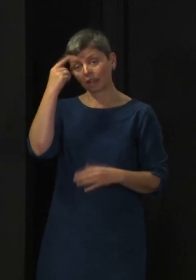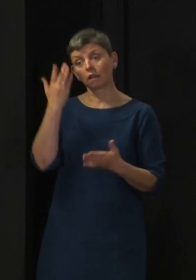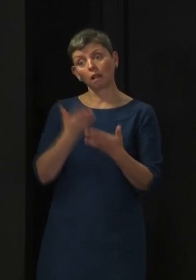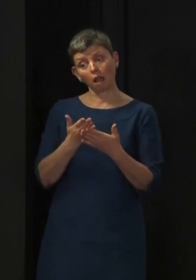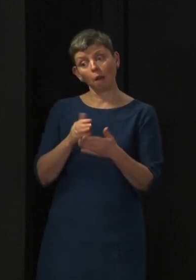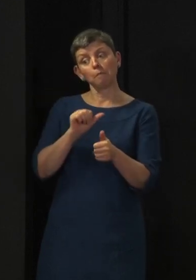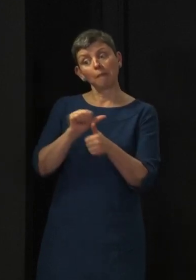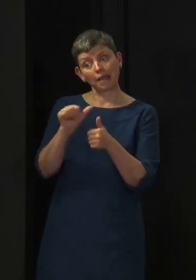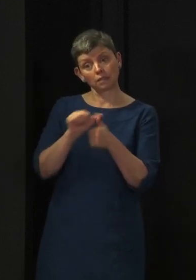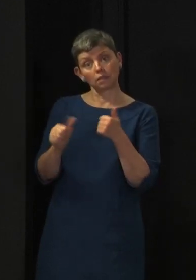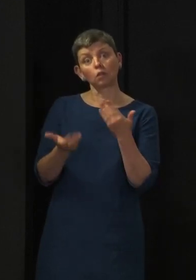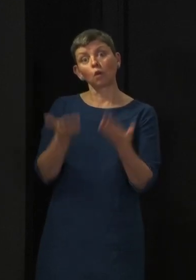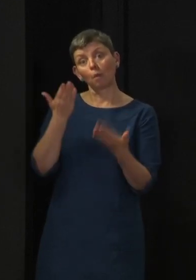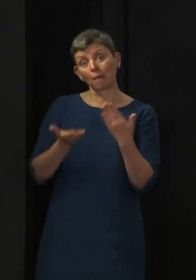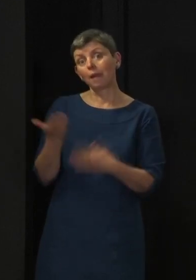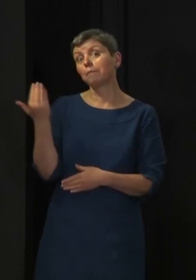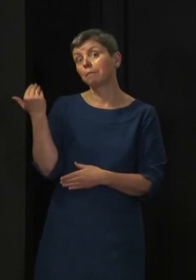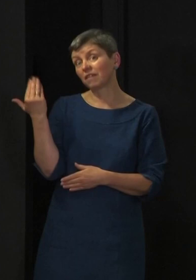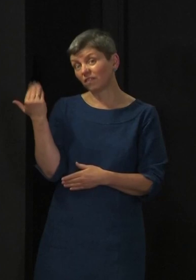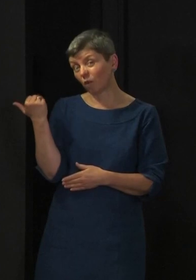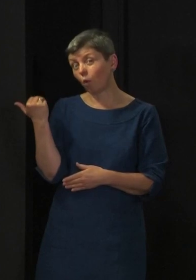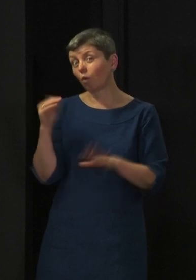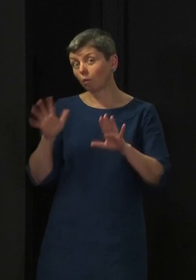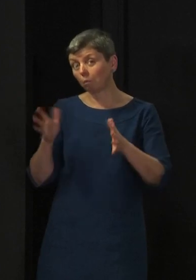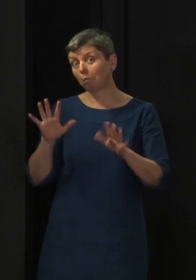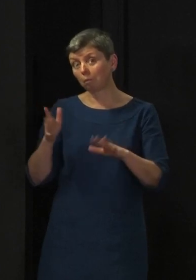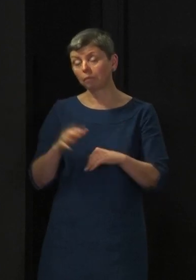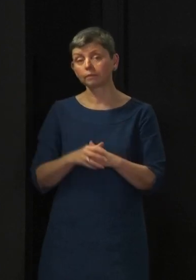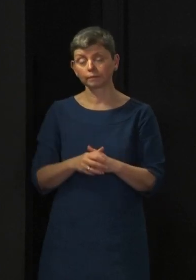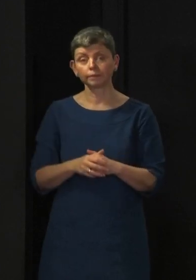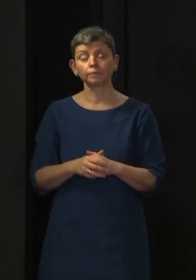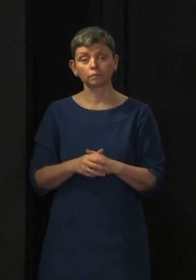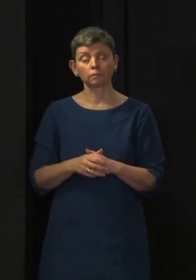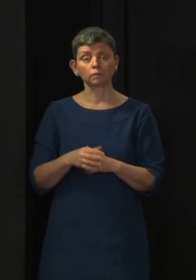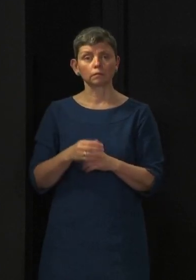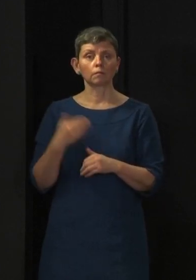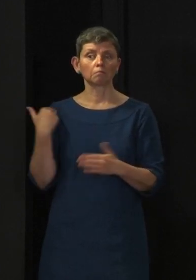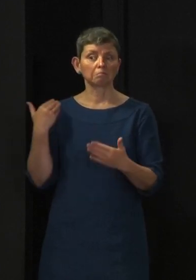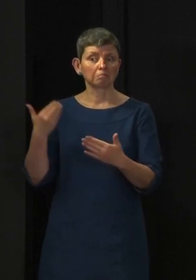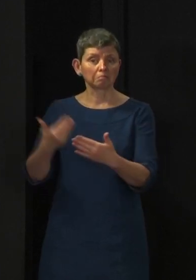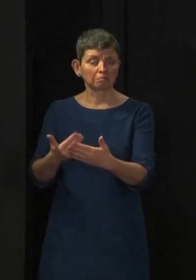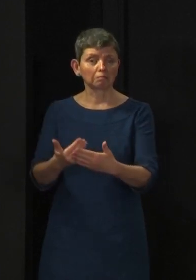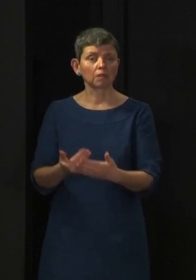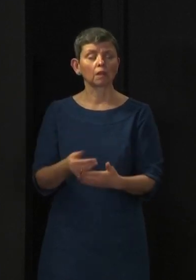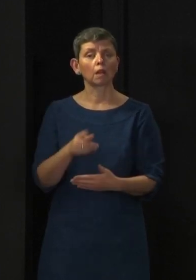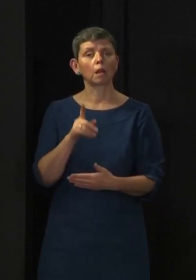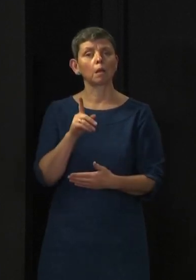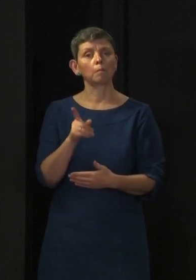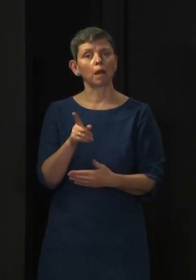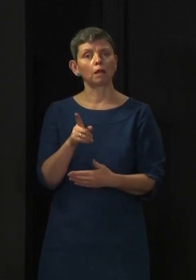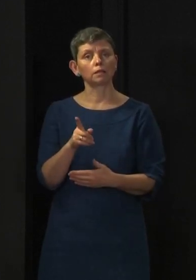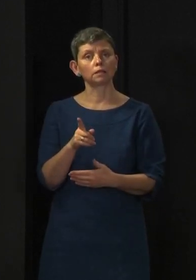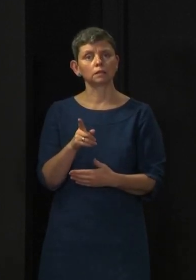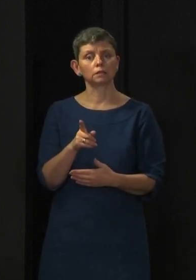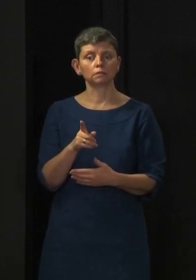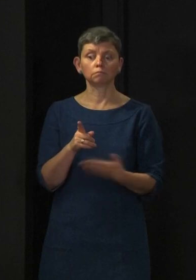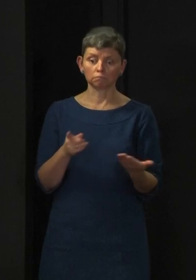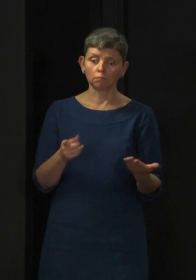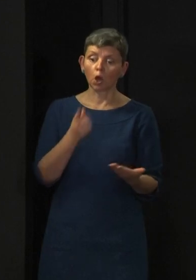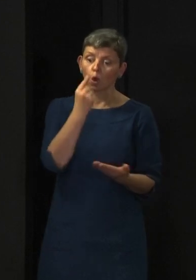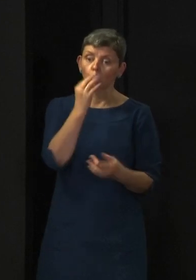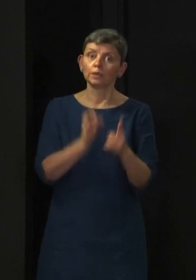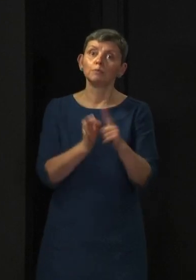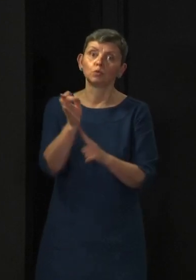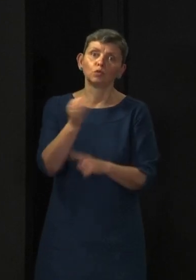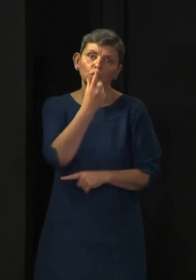been at some points over the past period of the pandemic. But in some respects, probably still could be better,